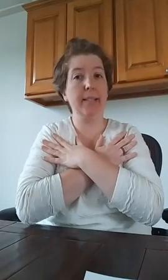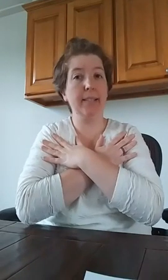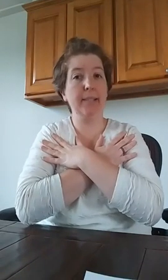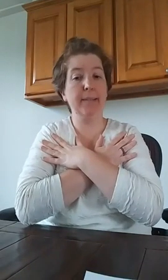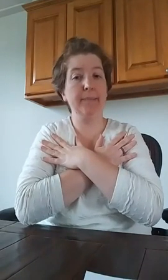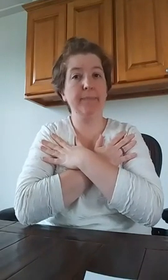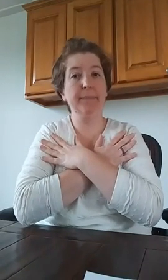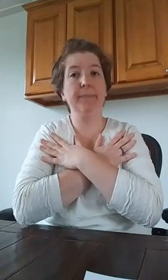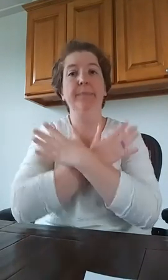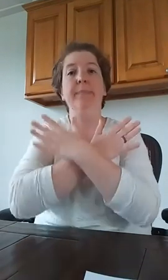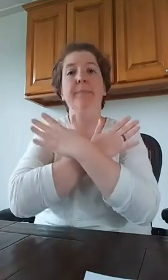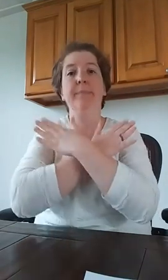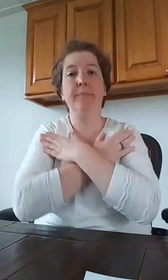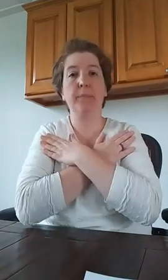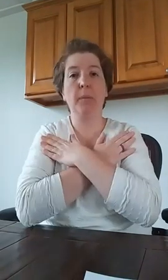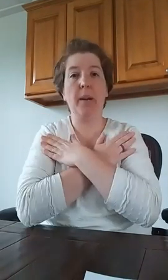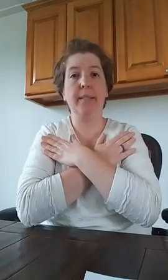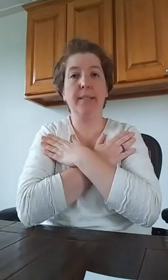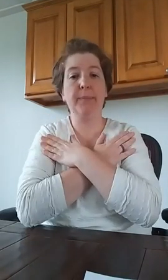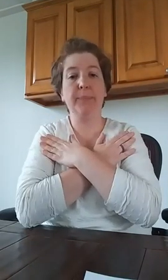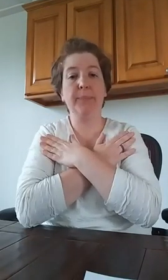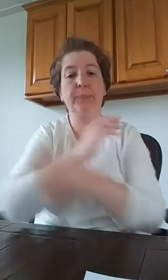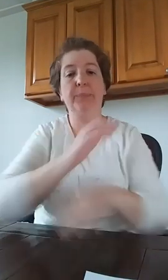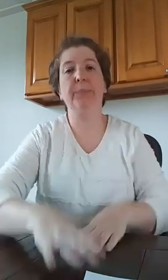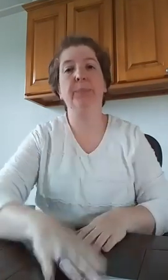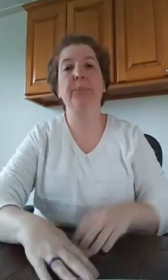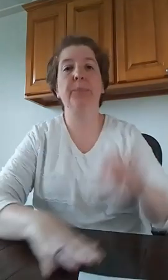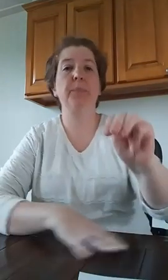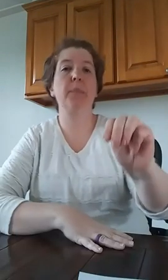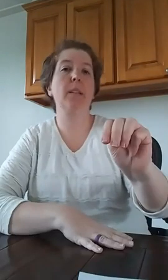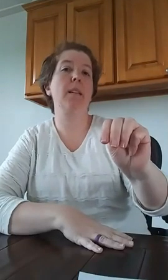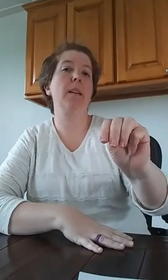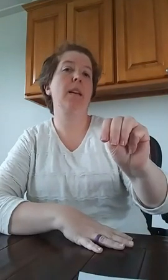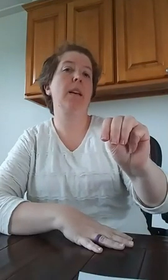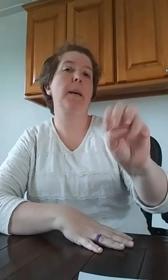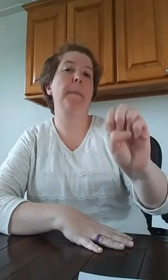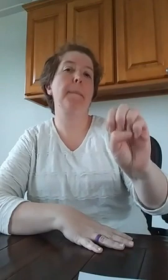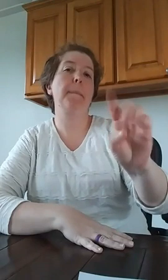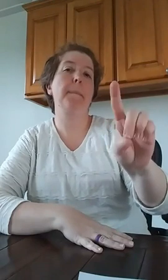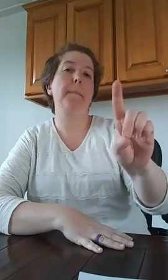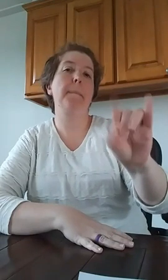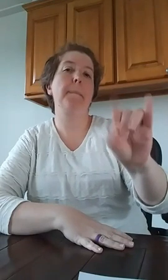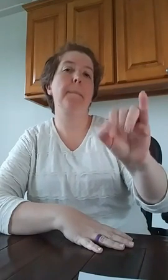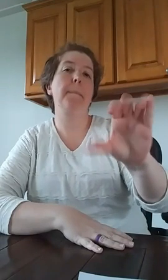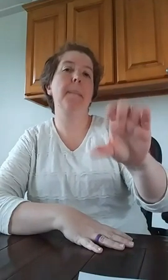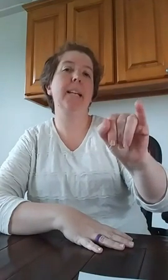medicine